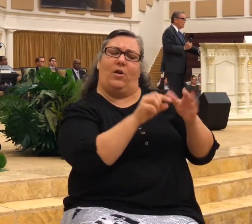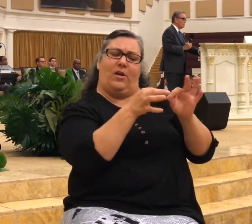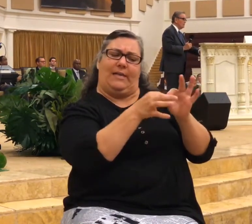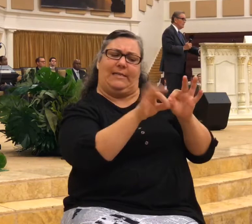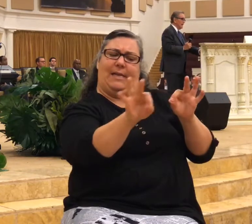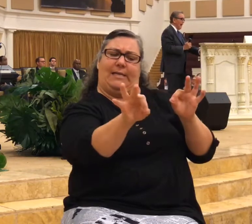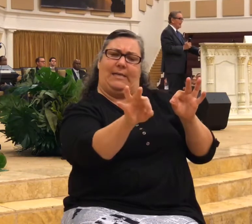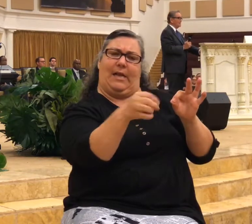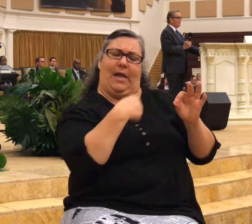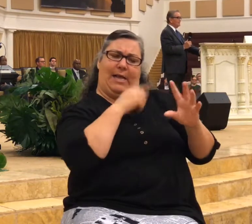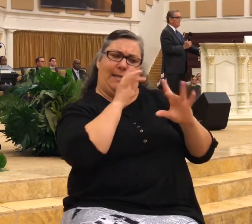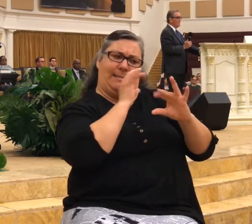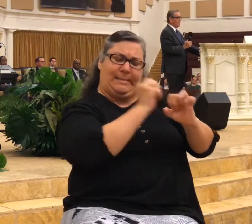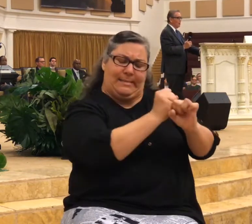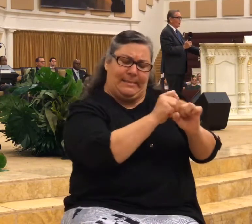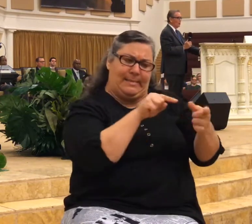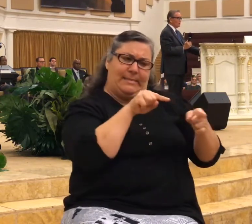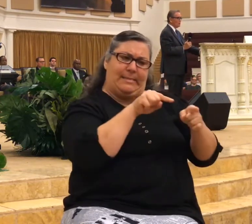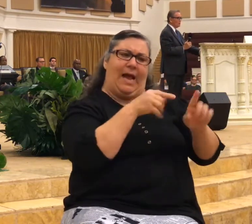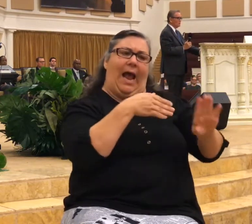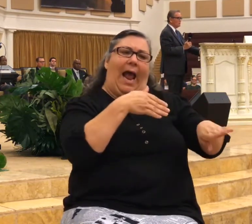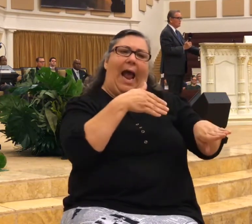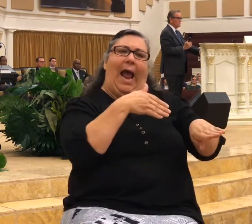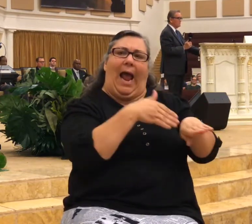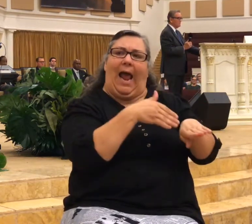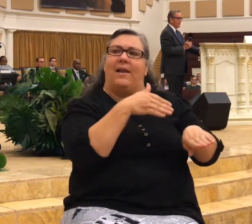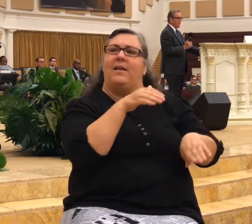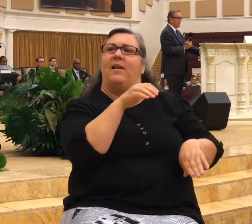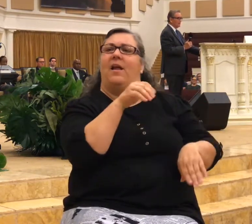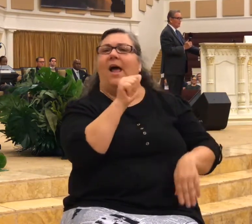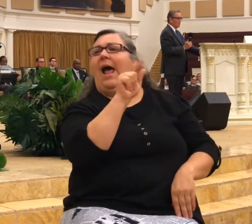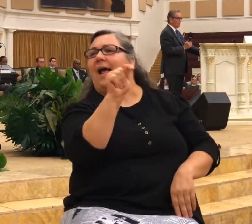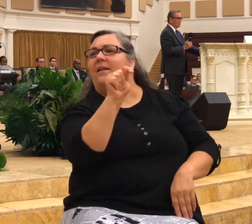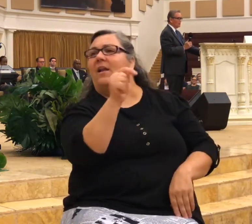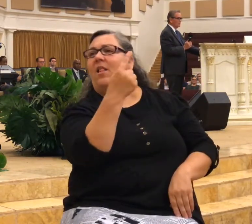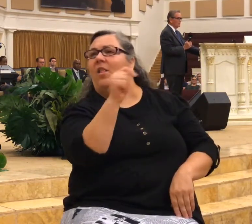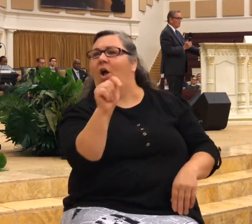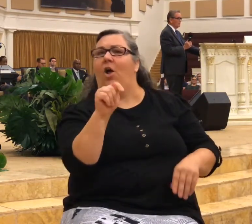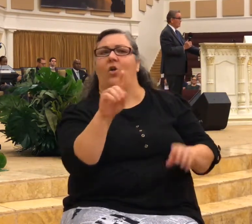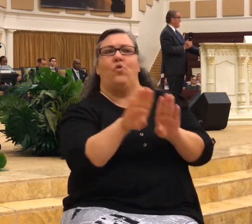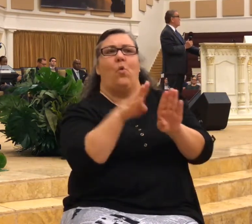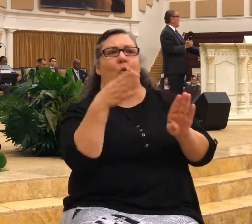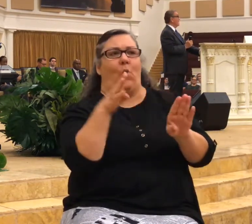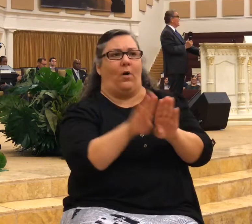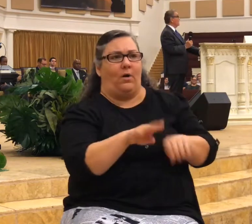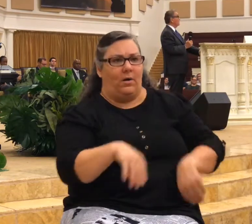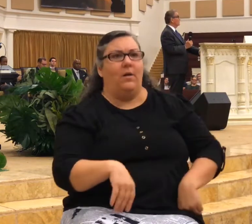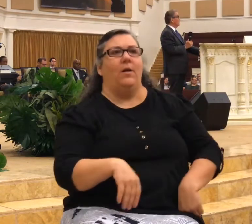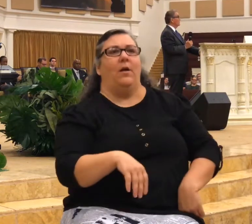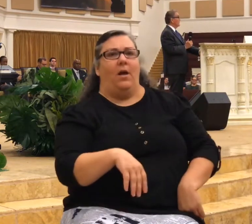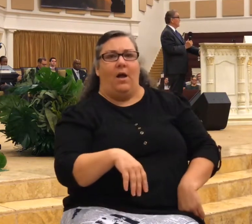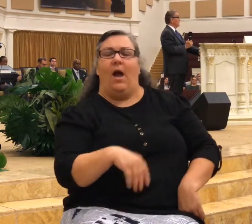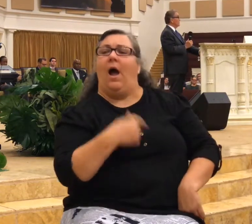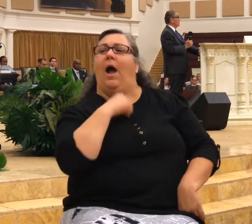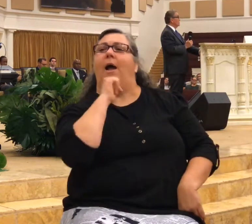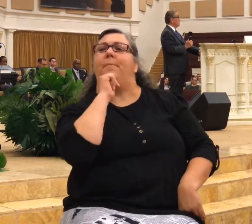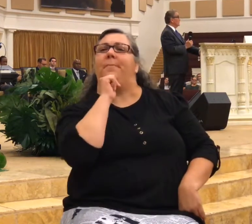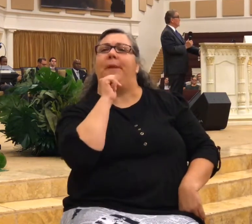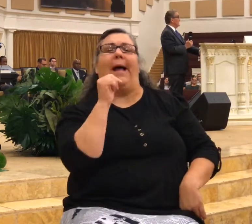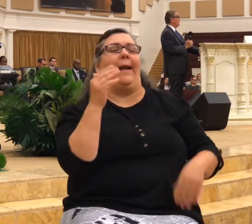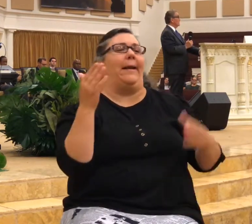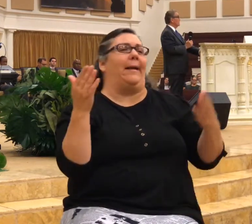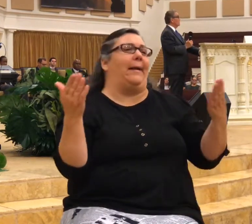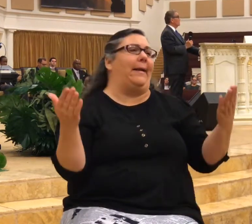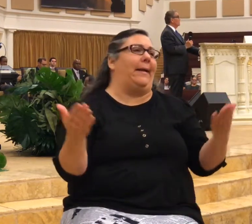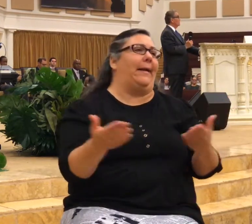clause, at the doors, at the doors. I'm not here to introduce